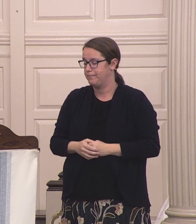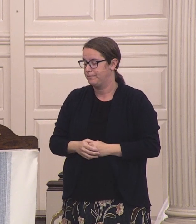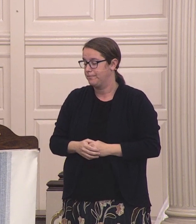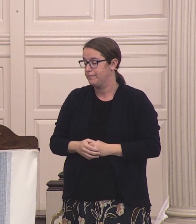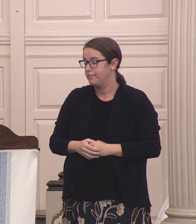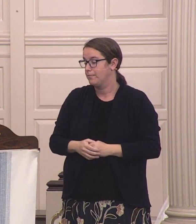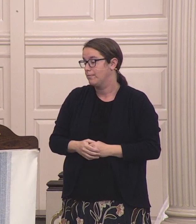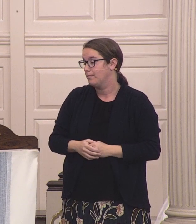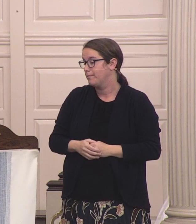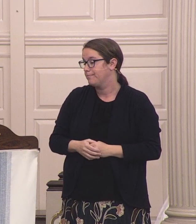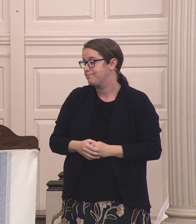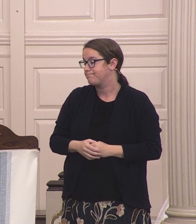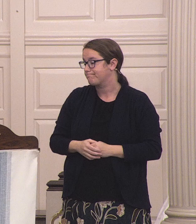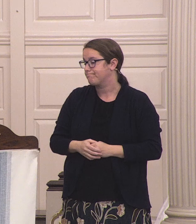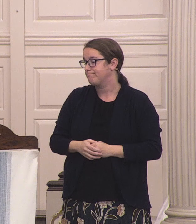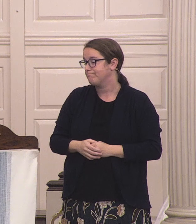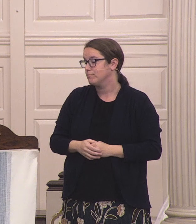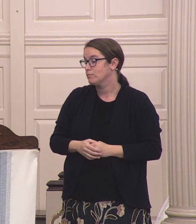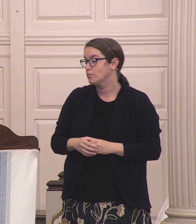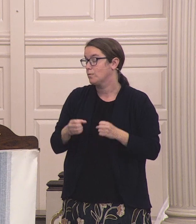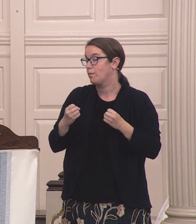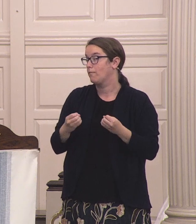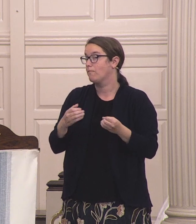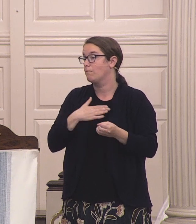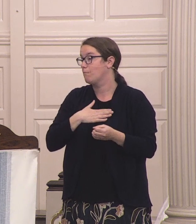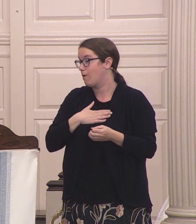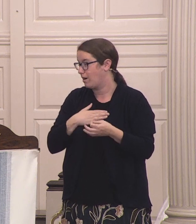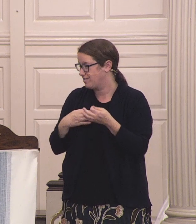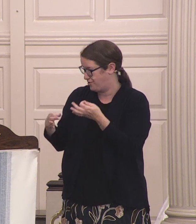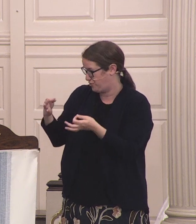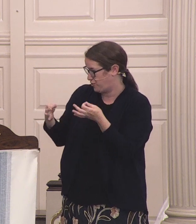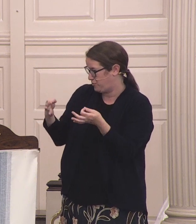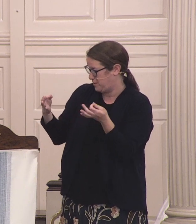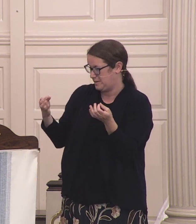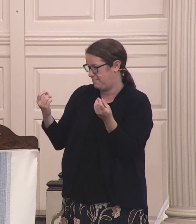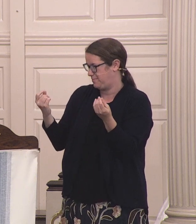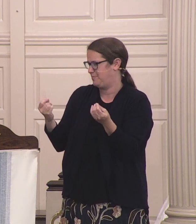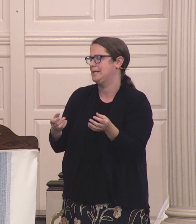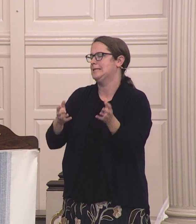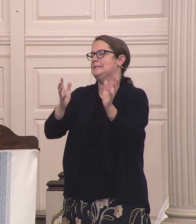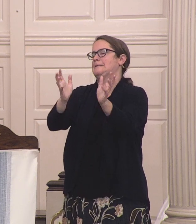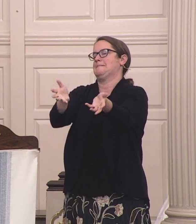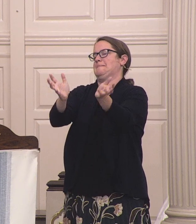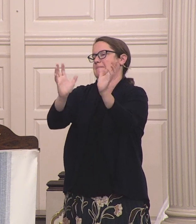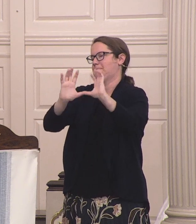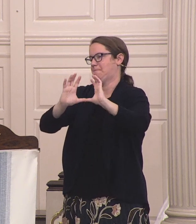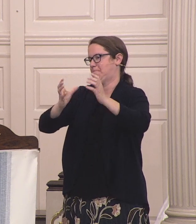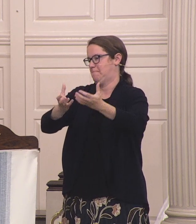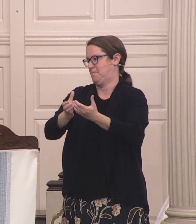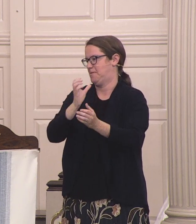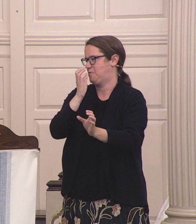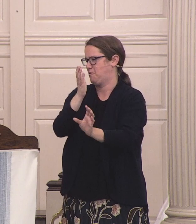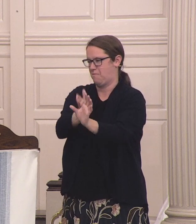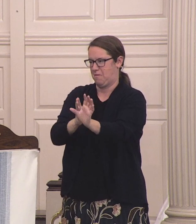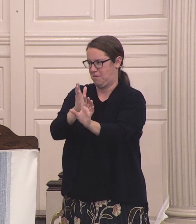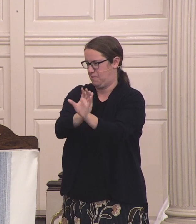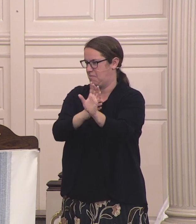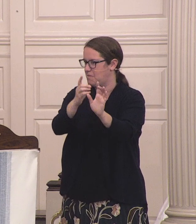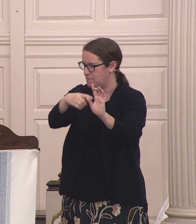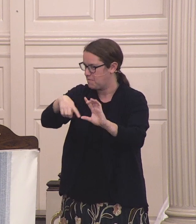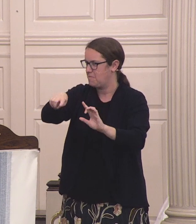It is my judgment, therefore, that we ought to stop troubling the Gentiles who turn to